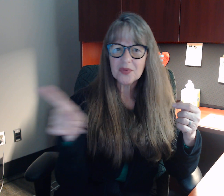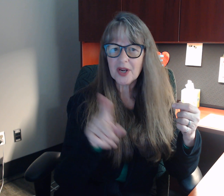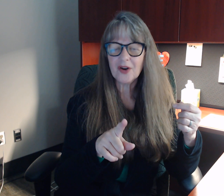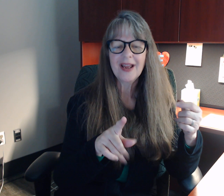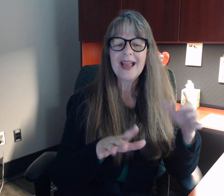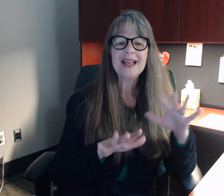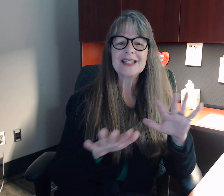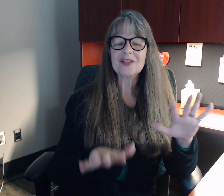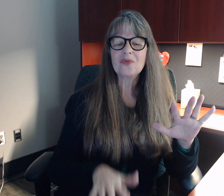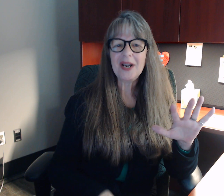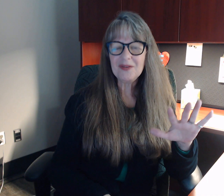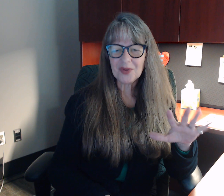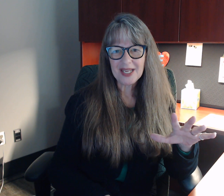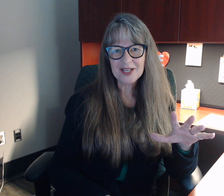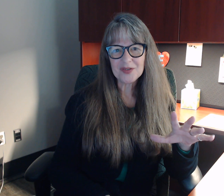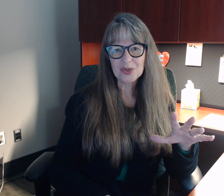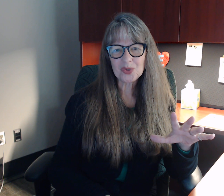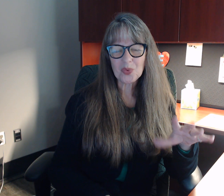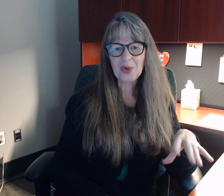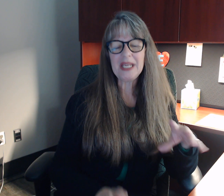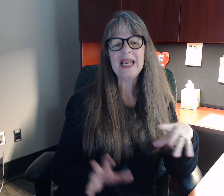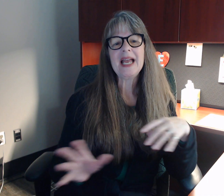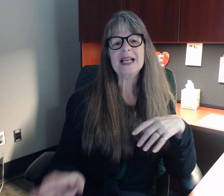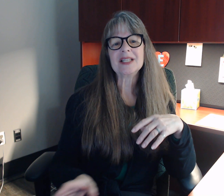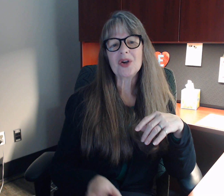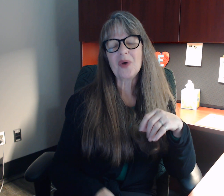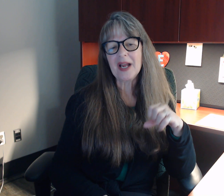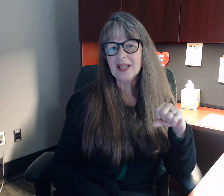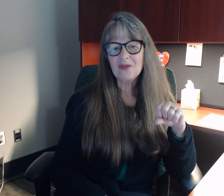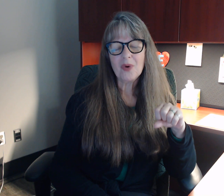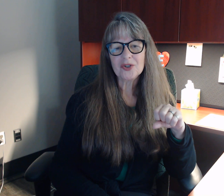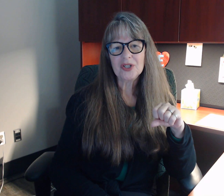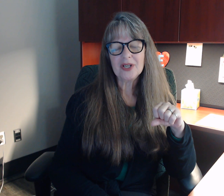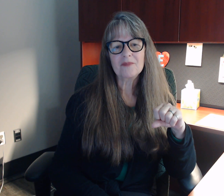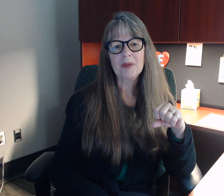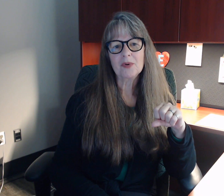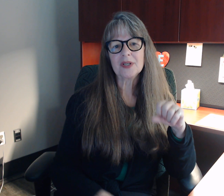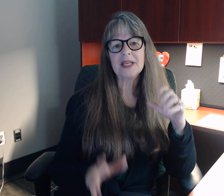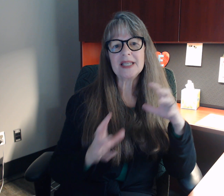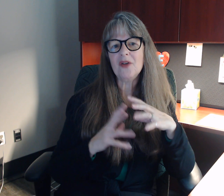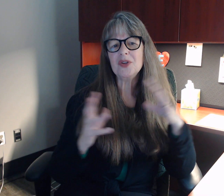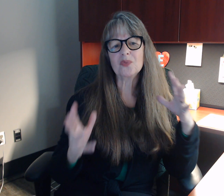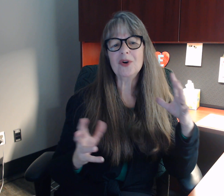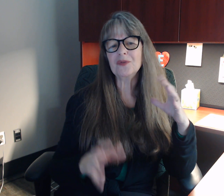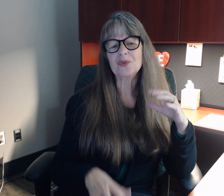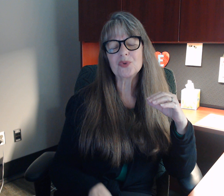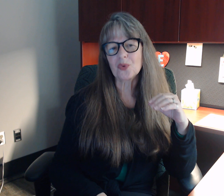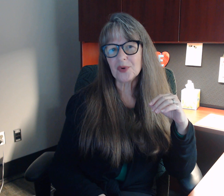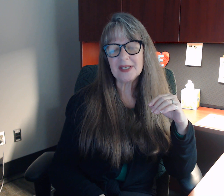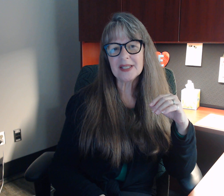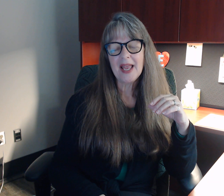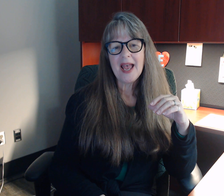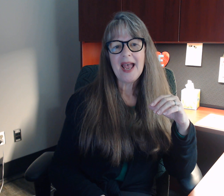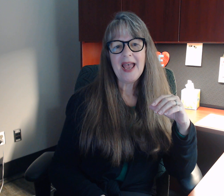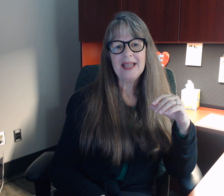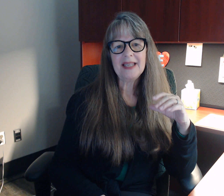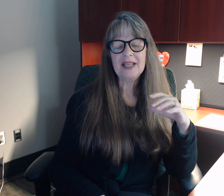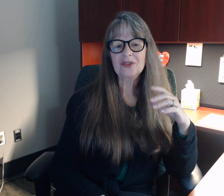there? Instead of waiting for the end of the story. And so I love watching deaf people because they tell these wonderful stories, and they